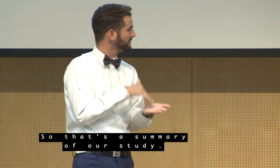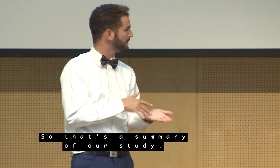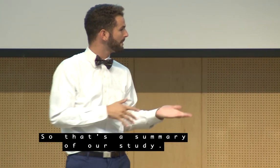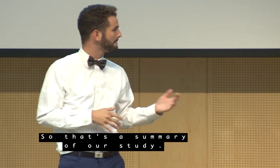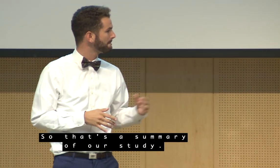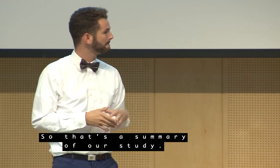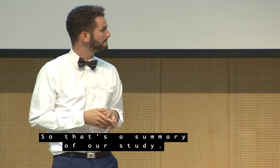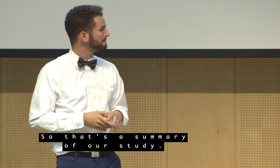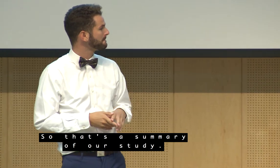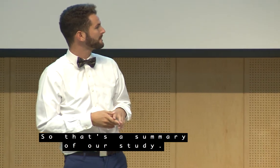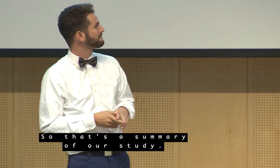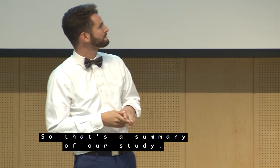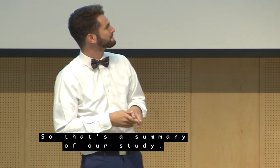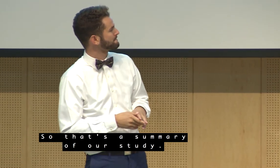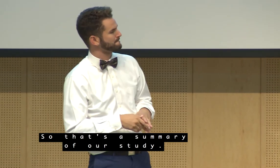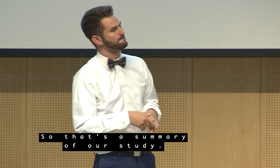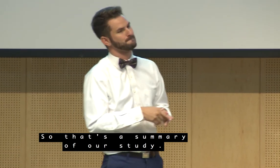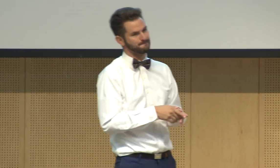that's a summary of our study.